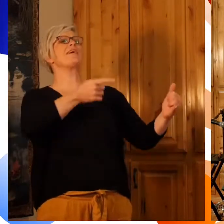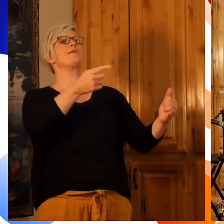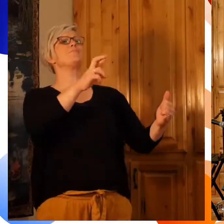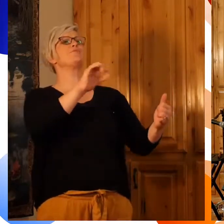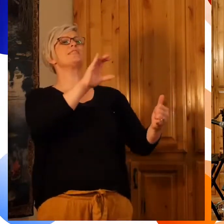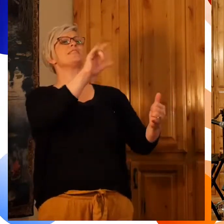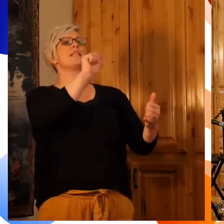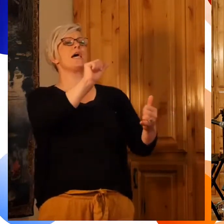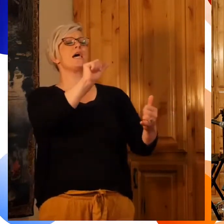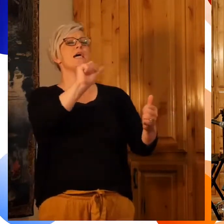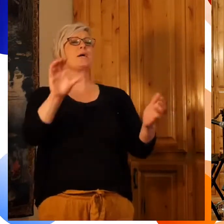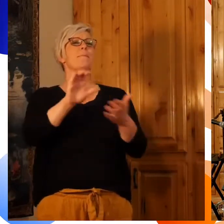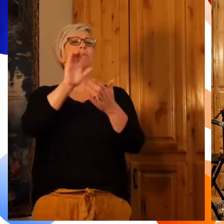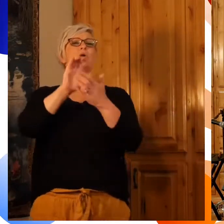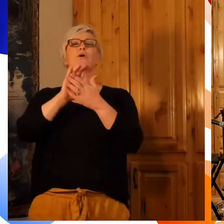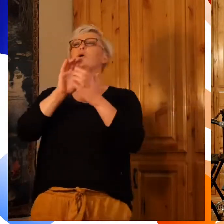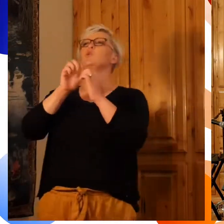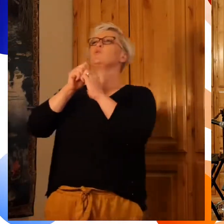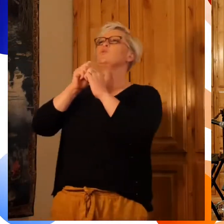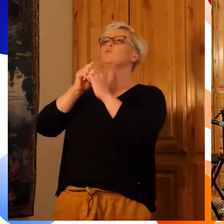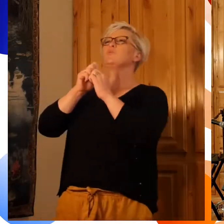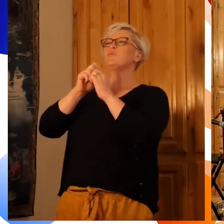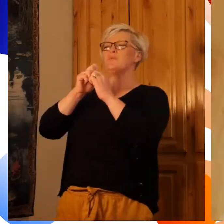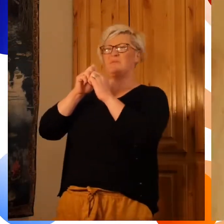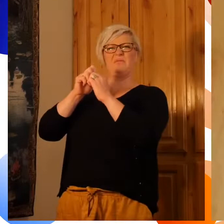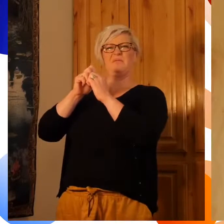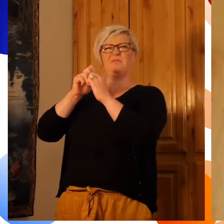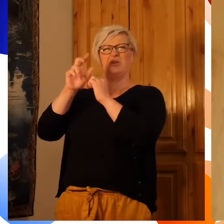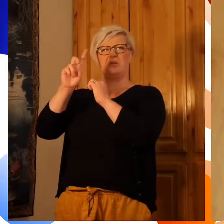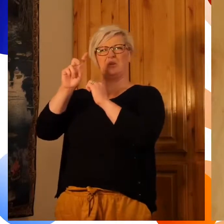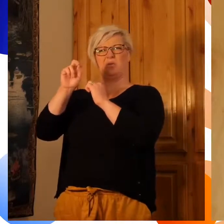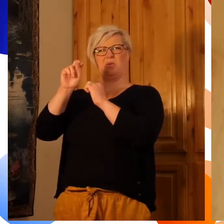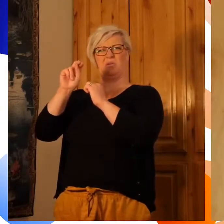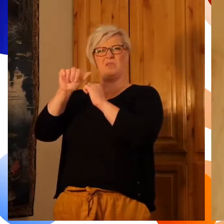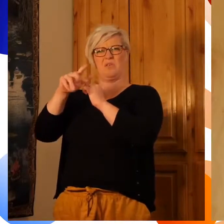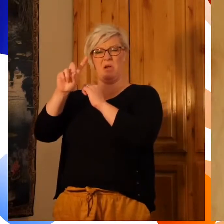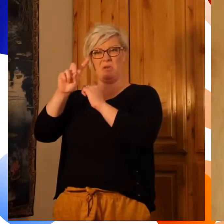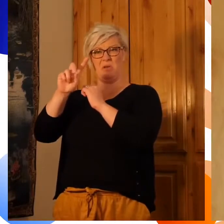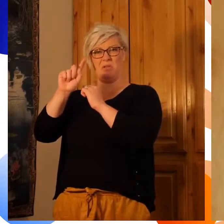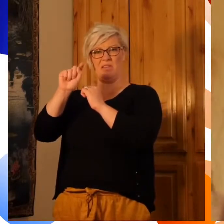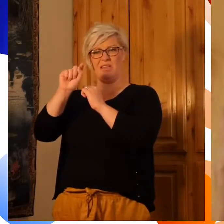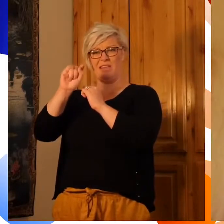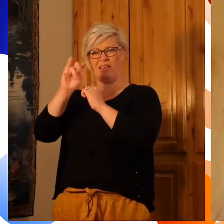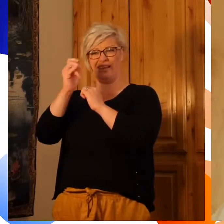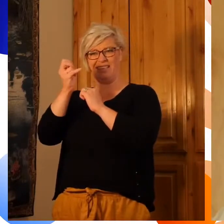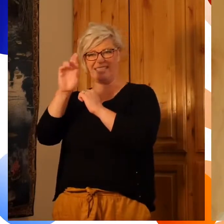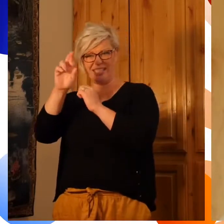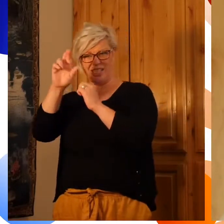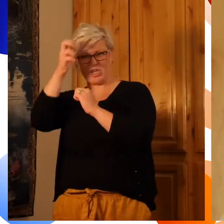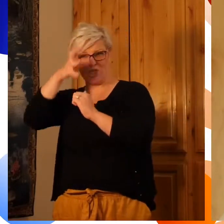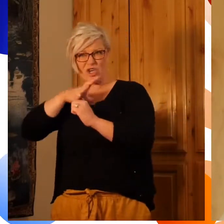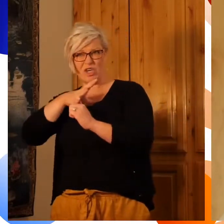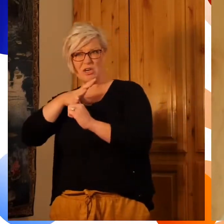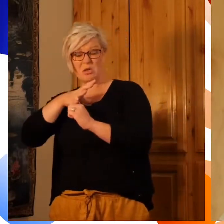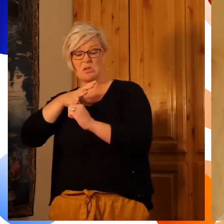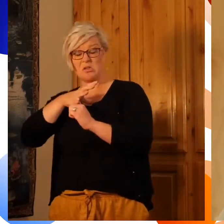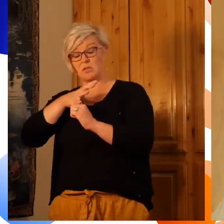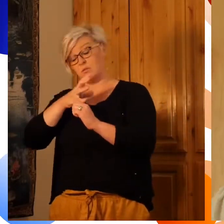Tinker. And so the two of them, Donald and Lady Priscilla, played music happily